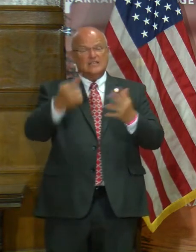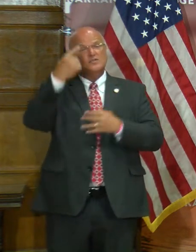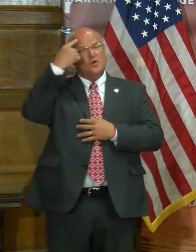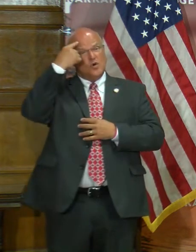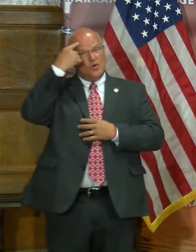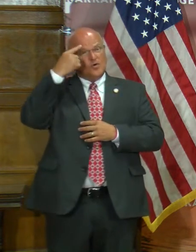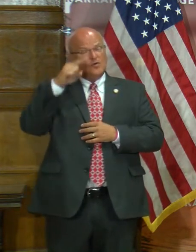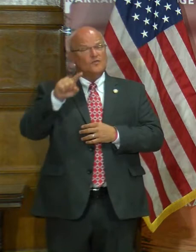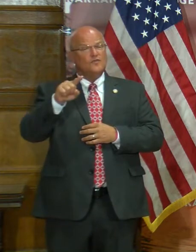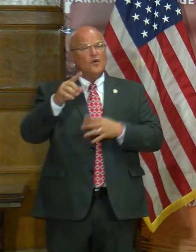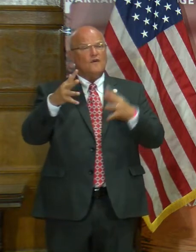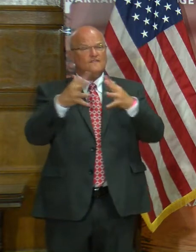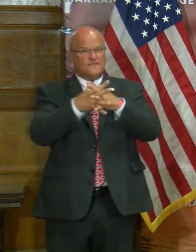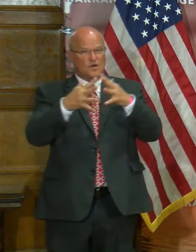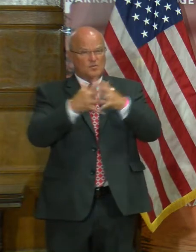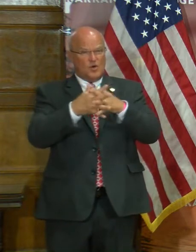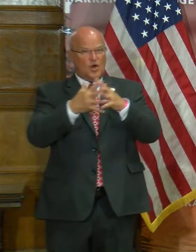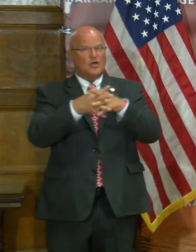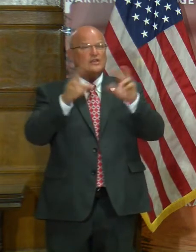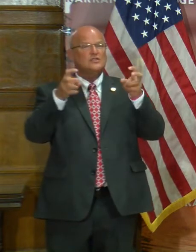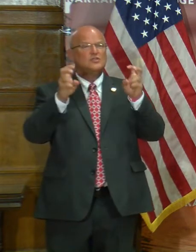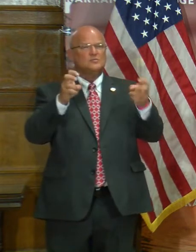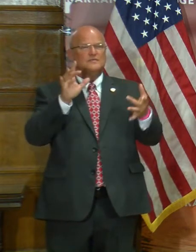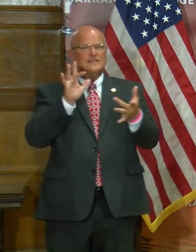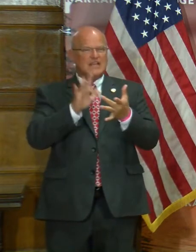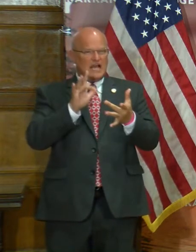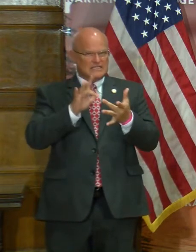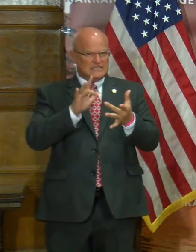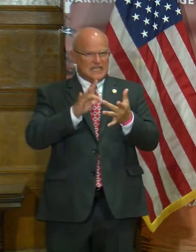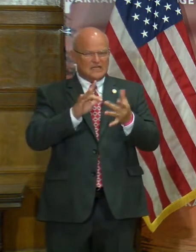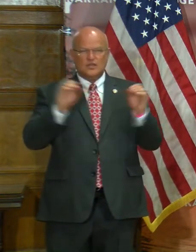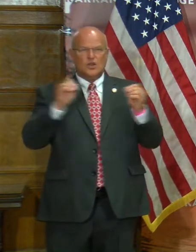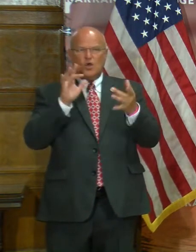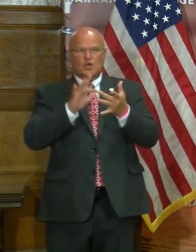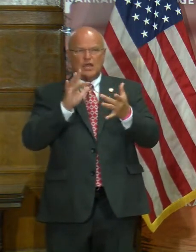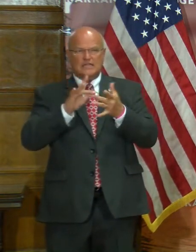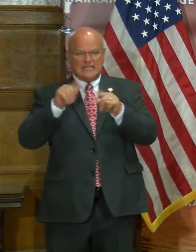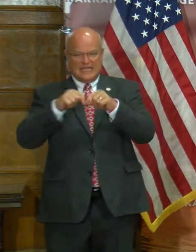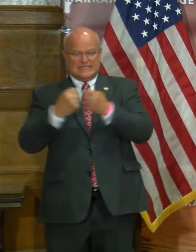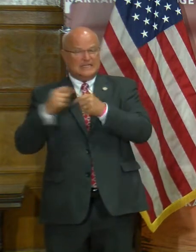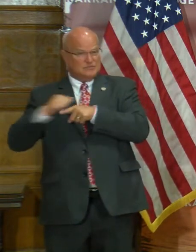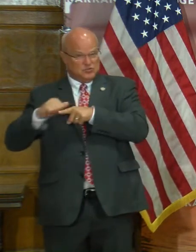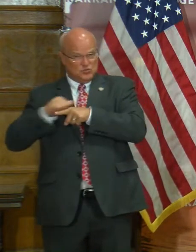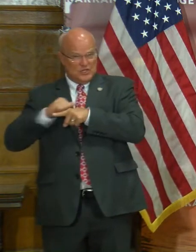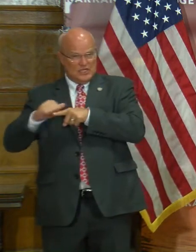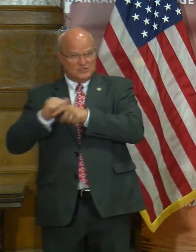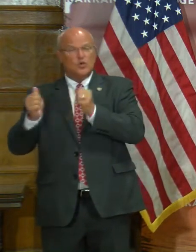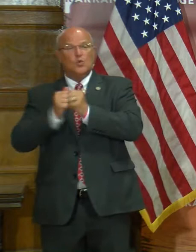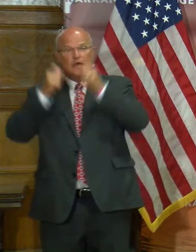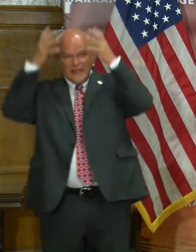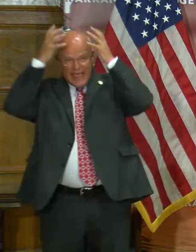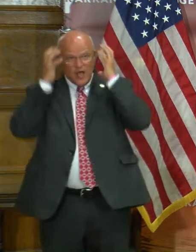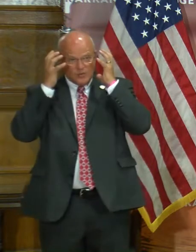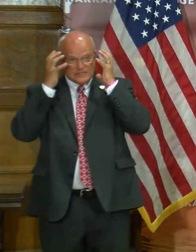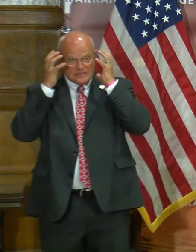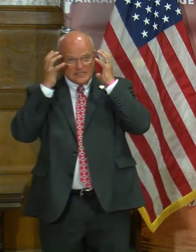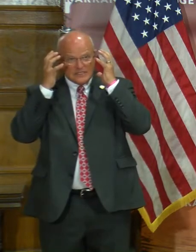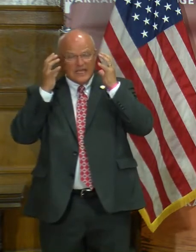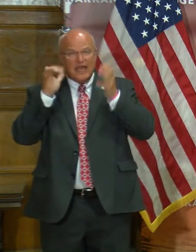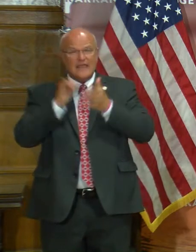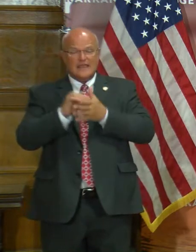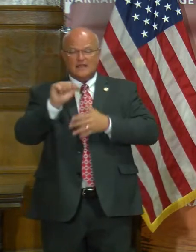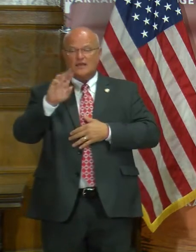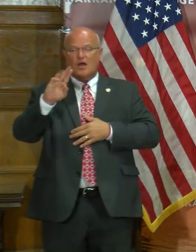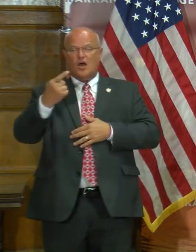for football in terms of contact, no contact team drills with helmets. And that will be